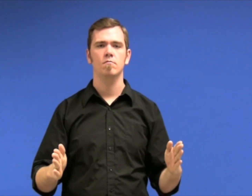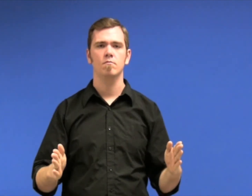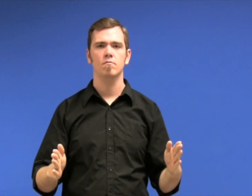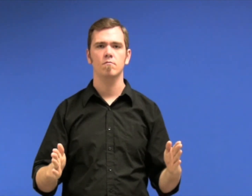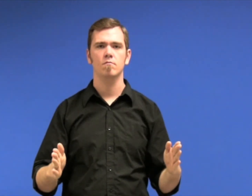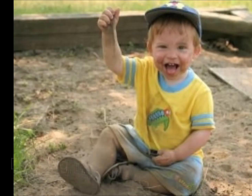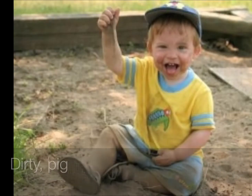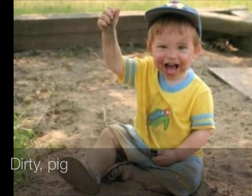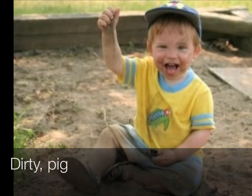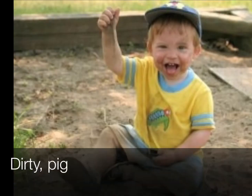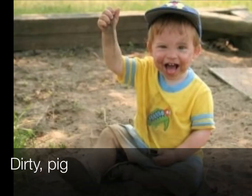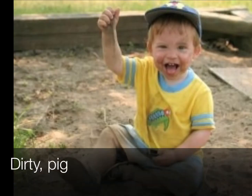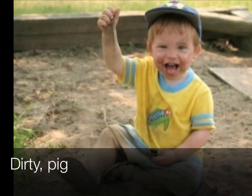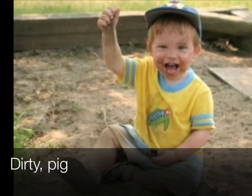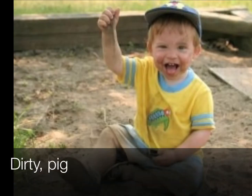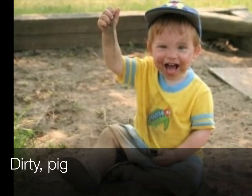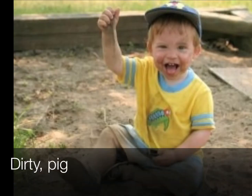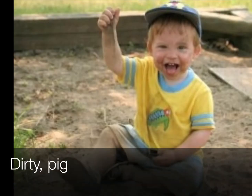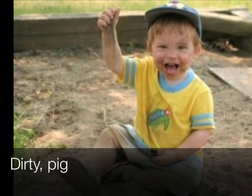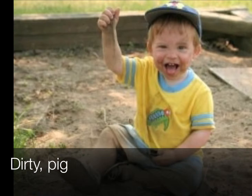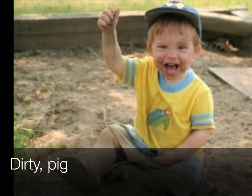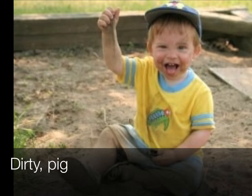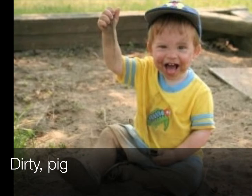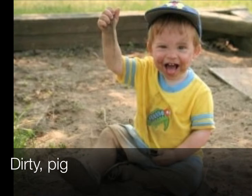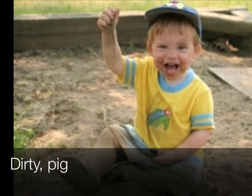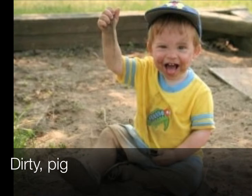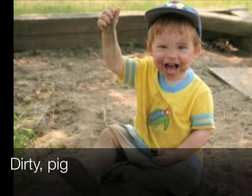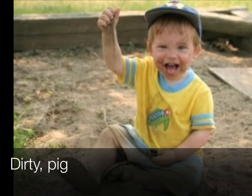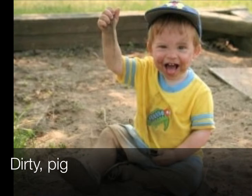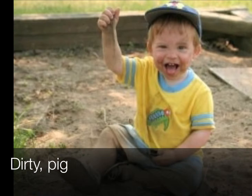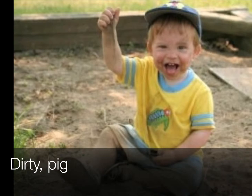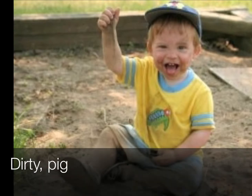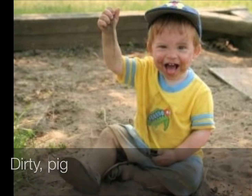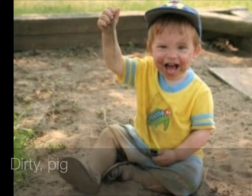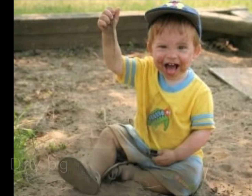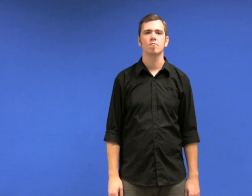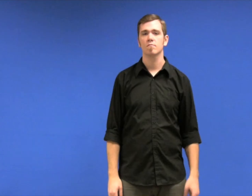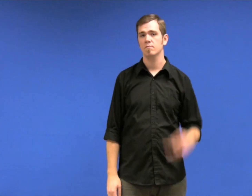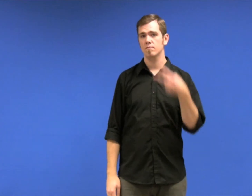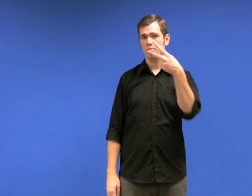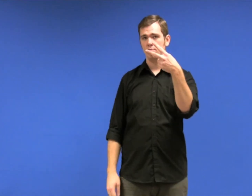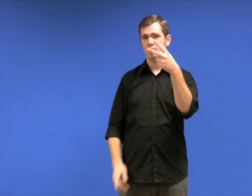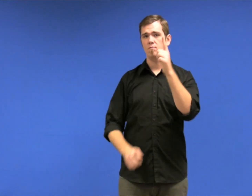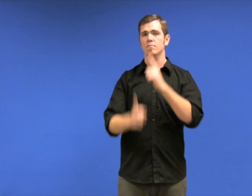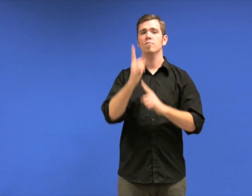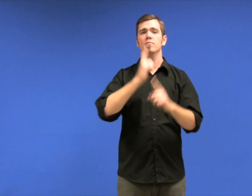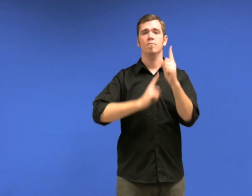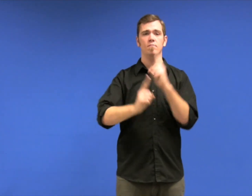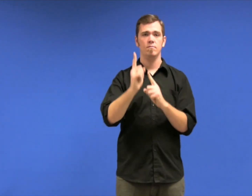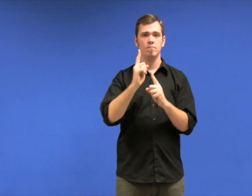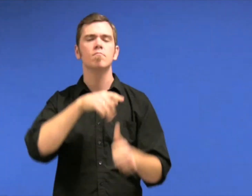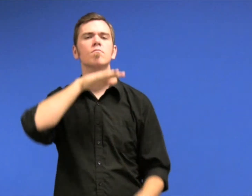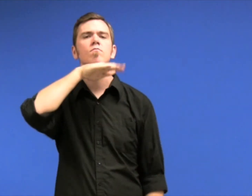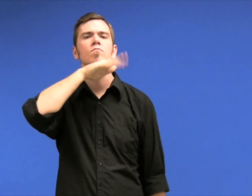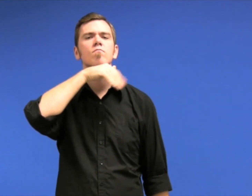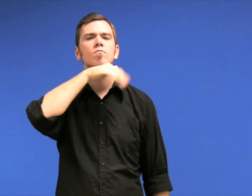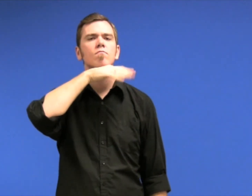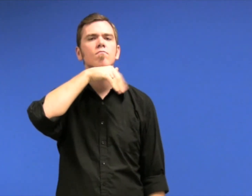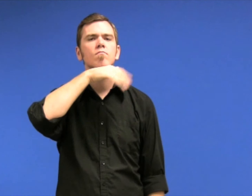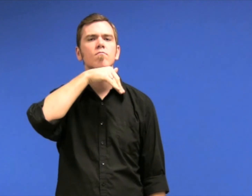House. All right, now the sign for dirty, and it's also the sign for pig. There are actually two signs. They're similar,